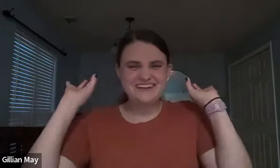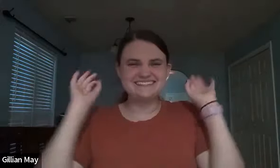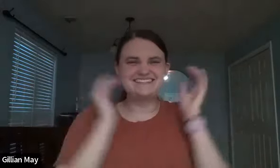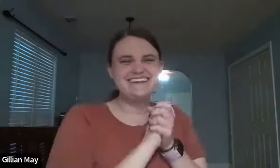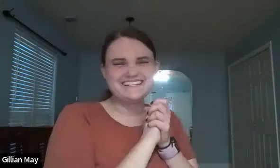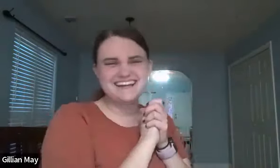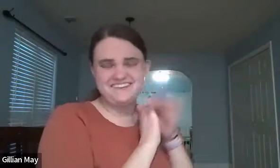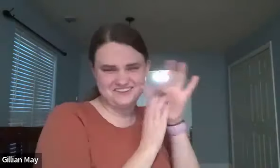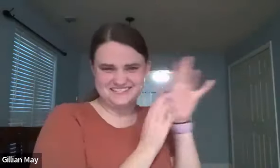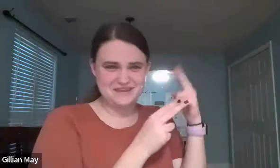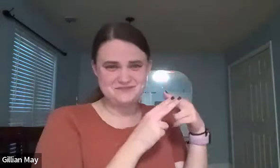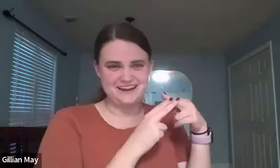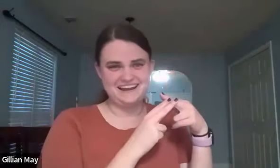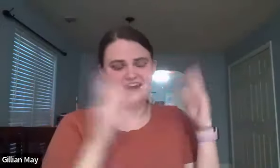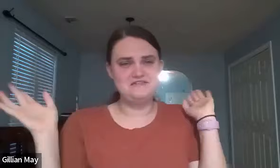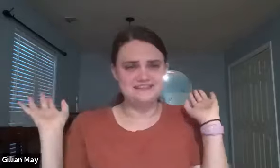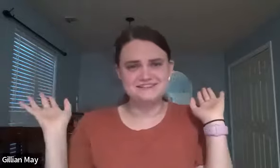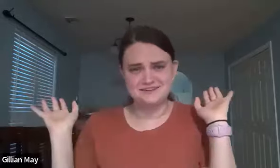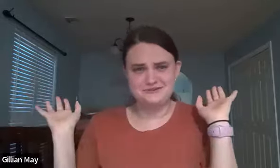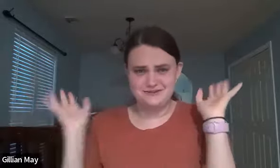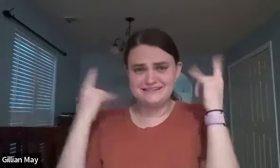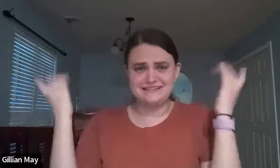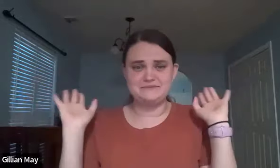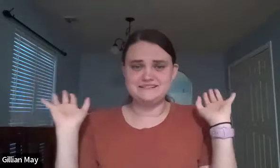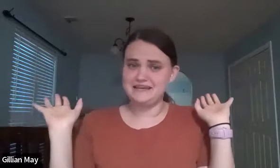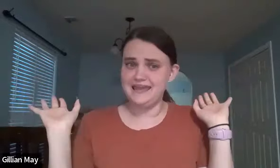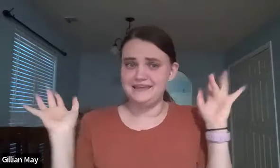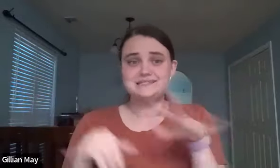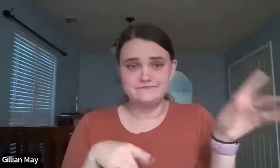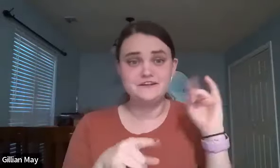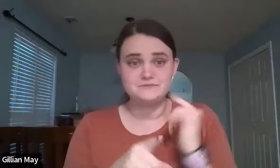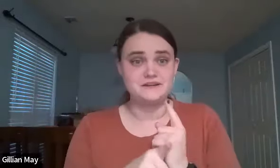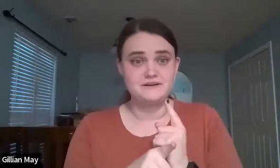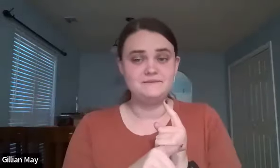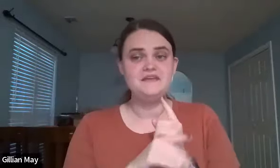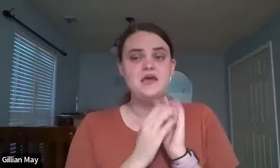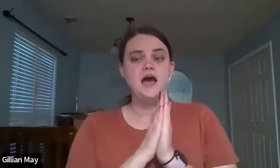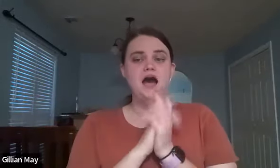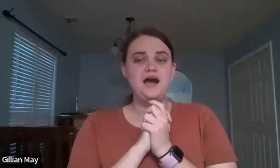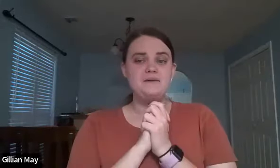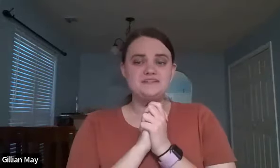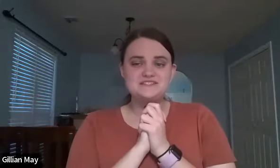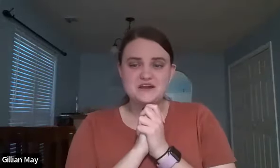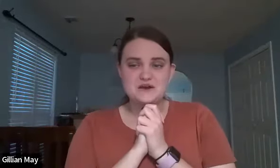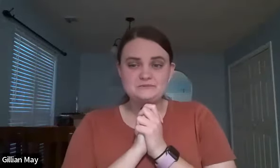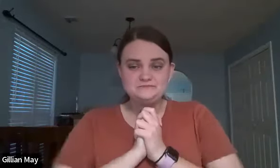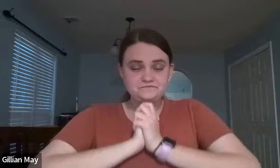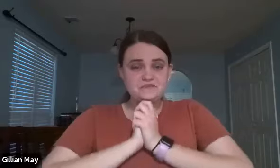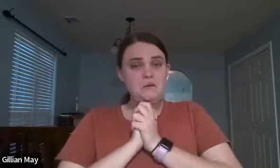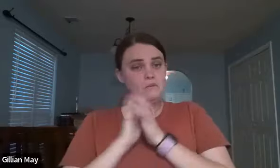Perfect. Oh, you guys got all y'all's names right. I know that sounds crazy to hear, but it's like, hey, you finger spelled it right. So what